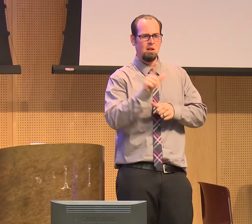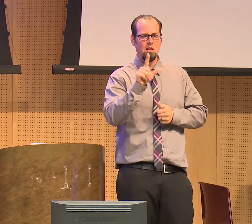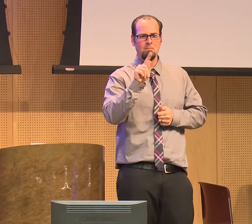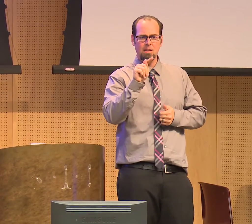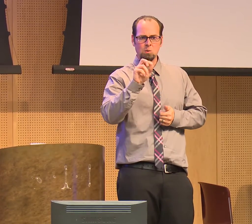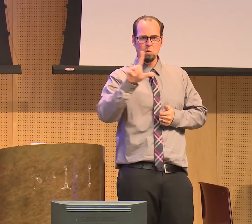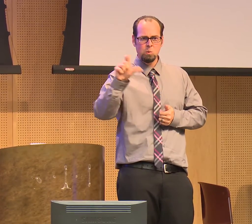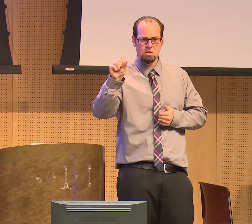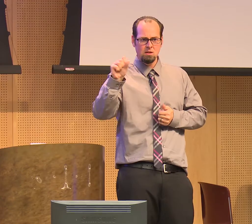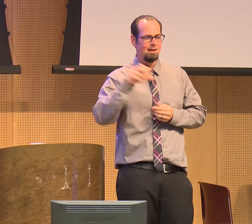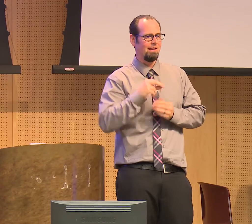I learned the tools.